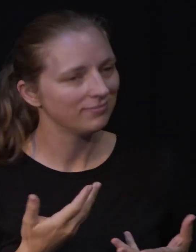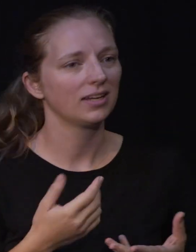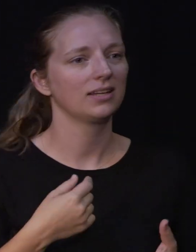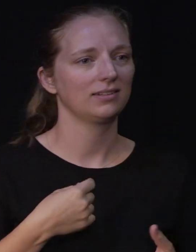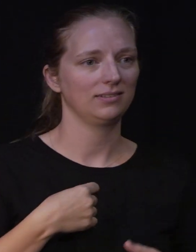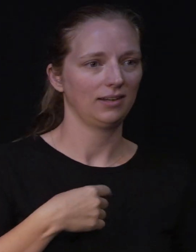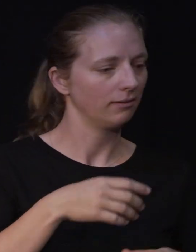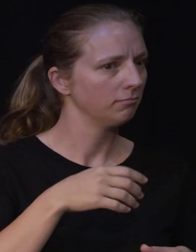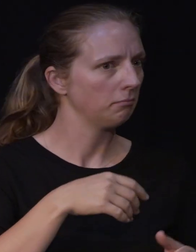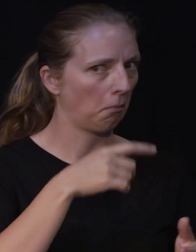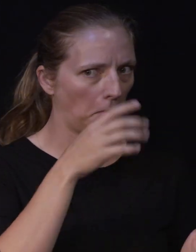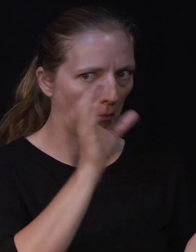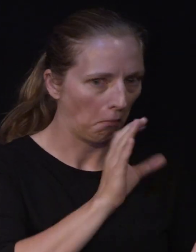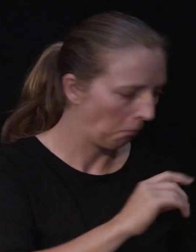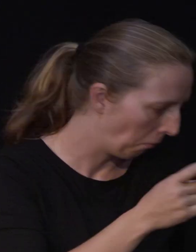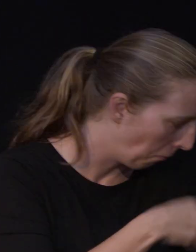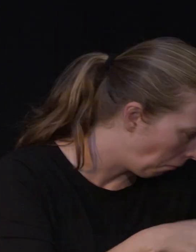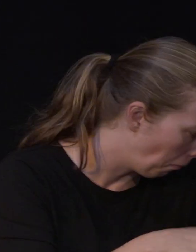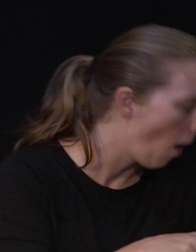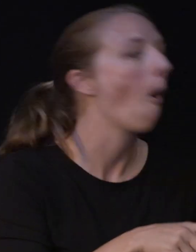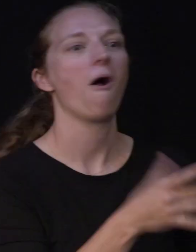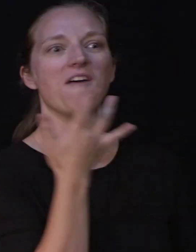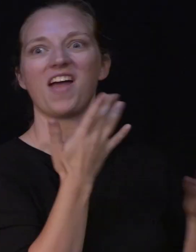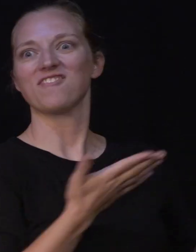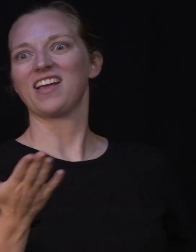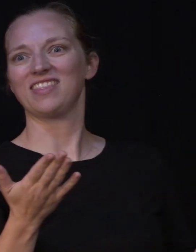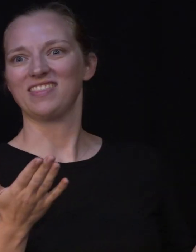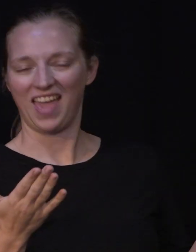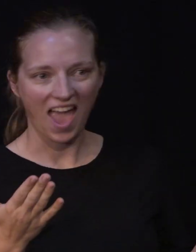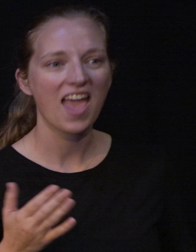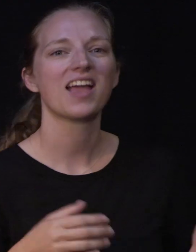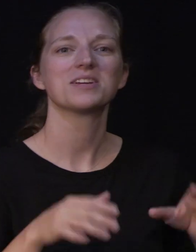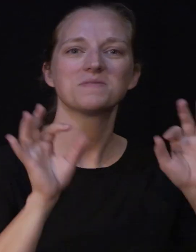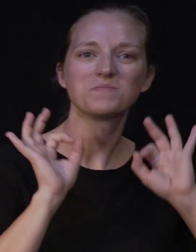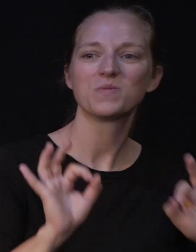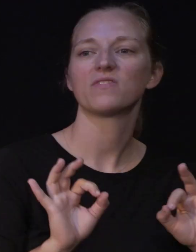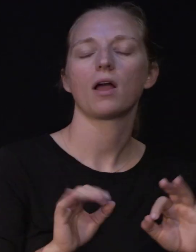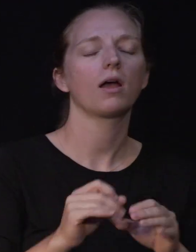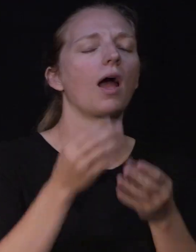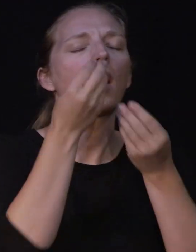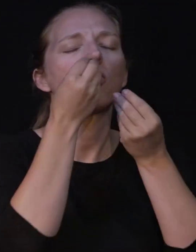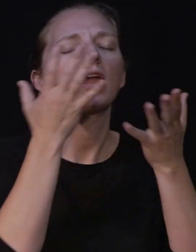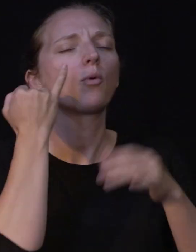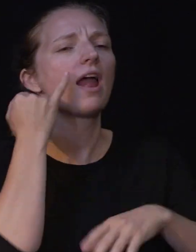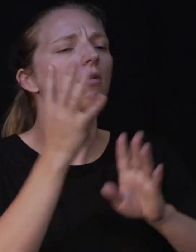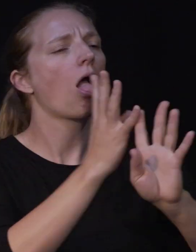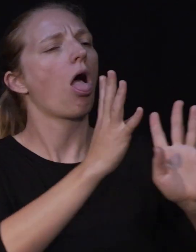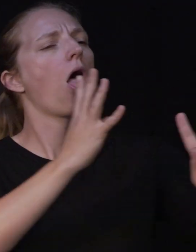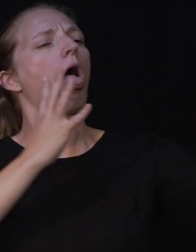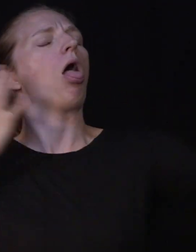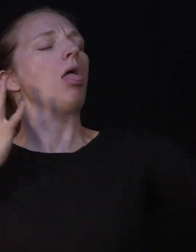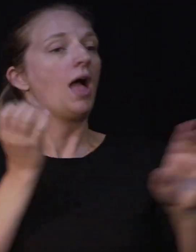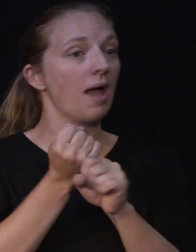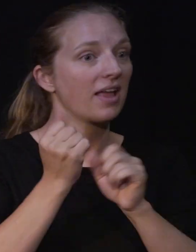that's my new favorite thing. I'm like, stand here, I don't care if the line is long, I make